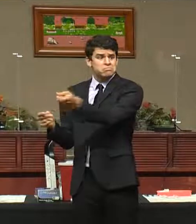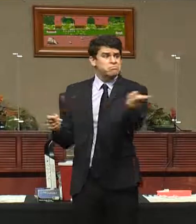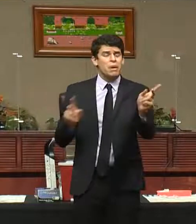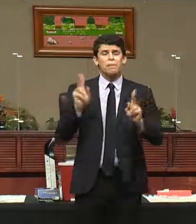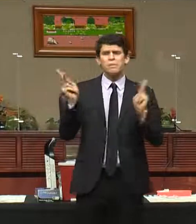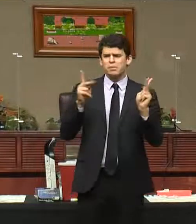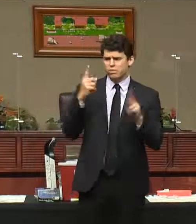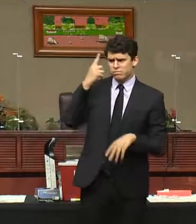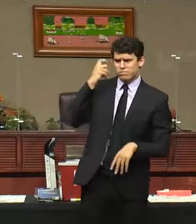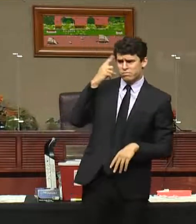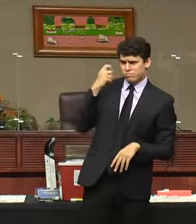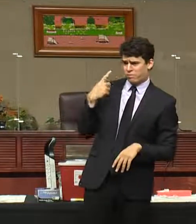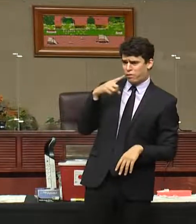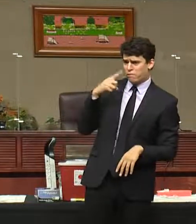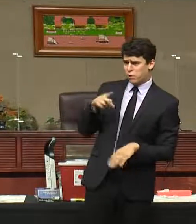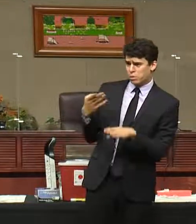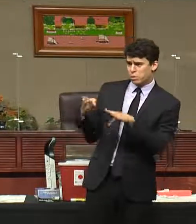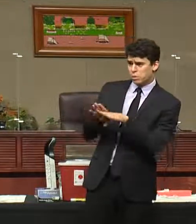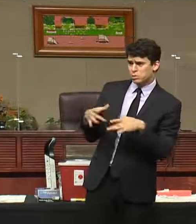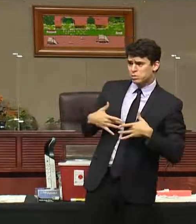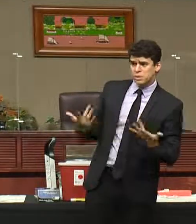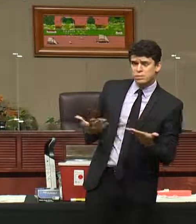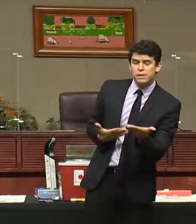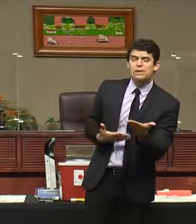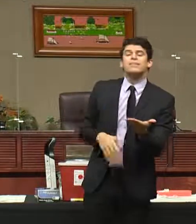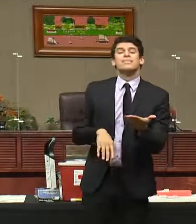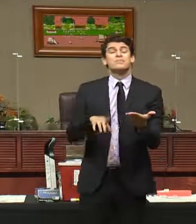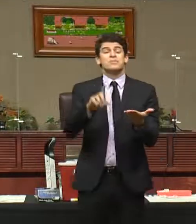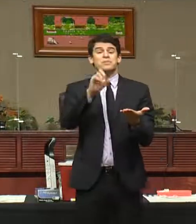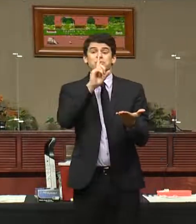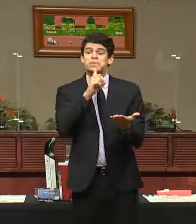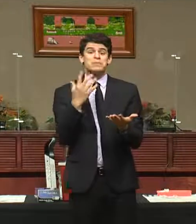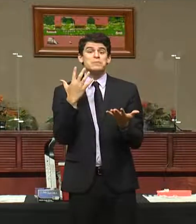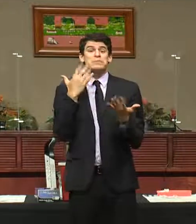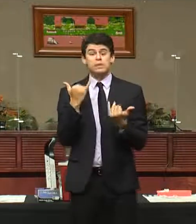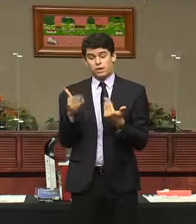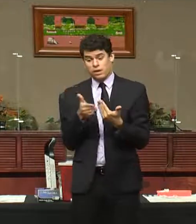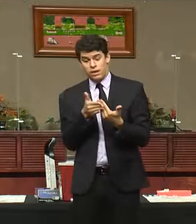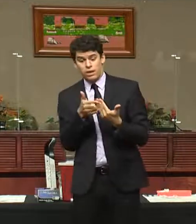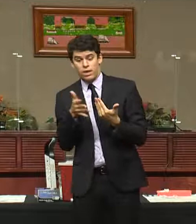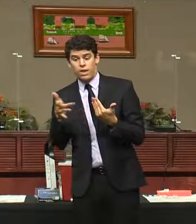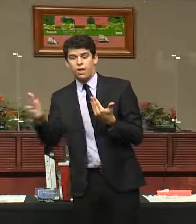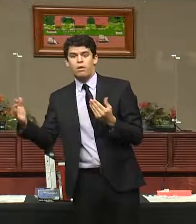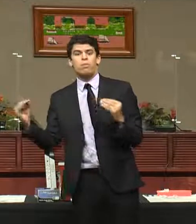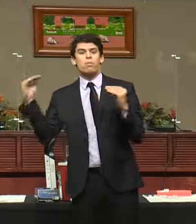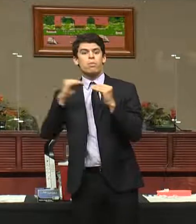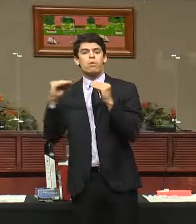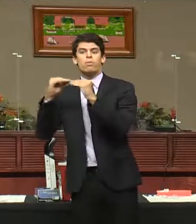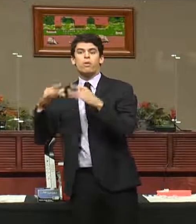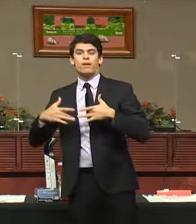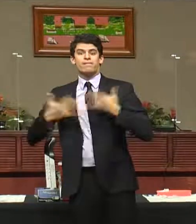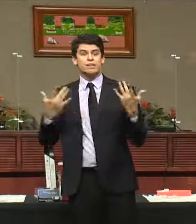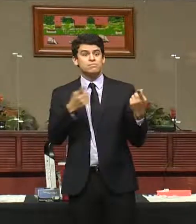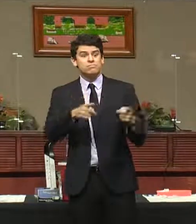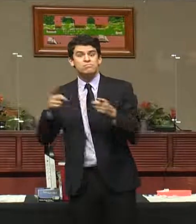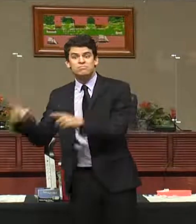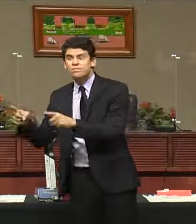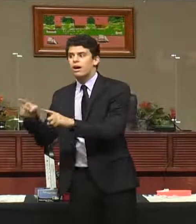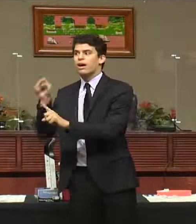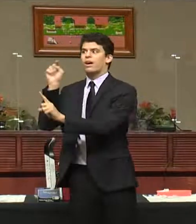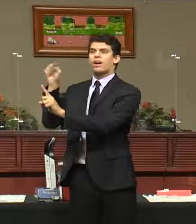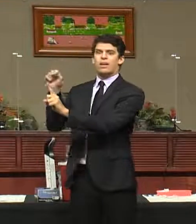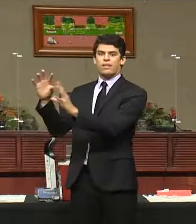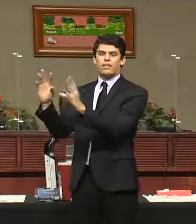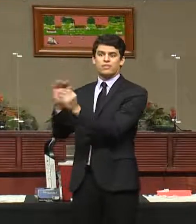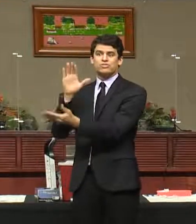by success in the sense that reservation for events are increasing. They need a space, and the events that are coming as